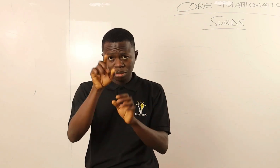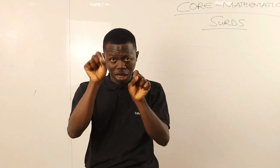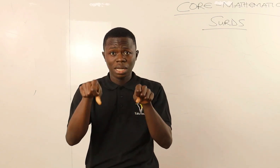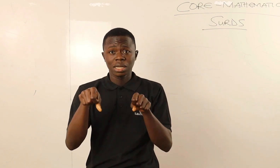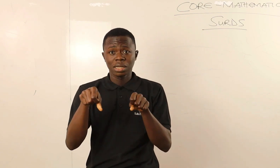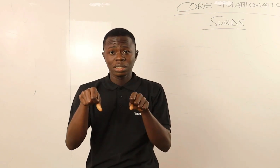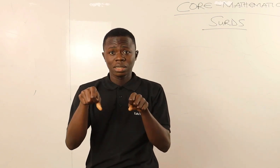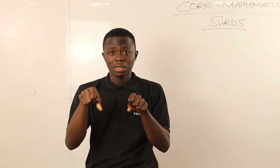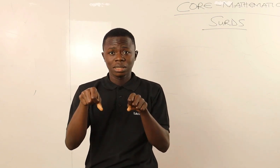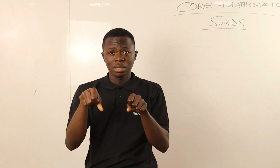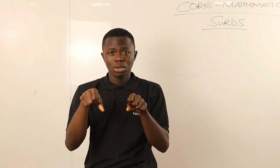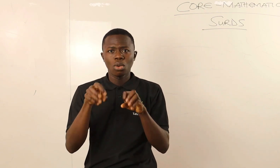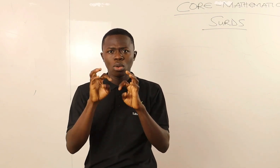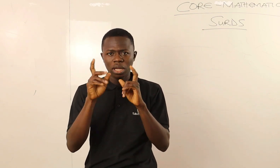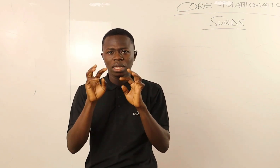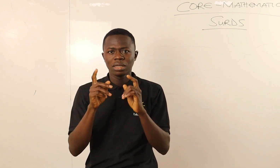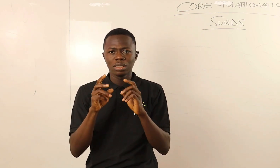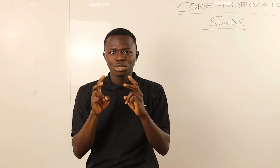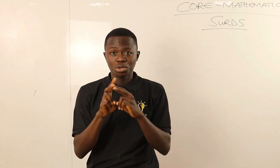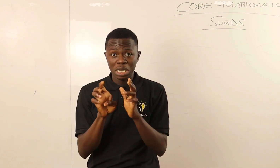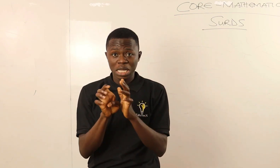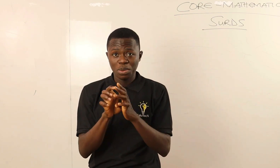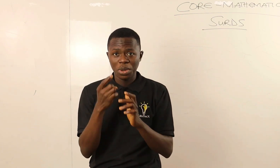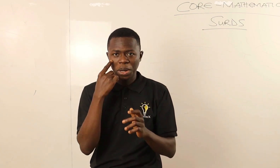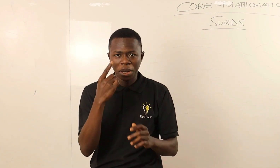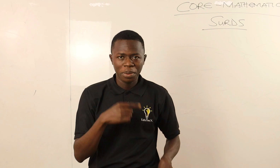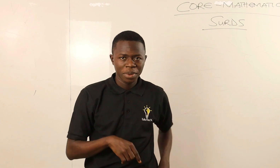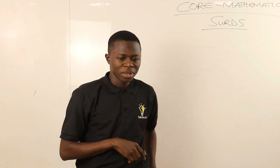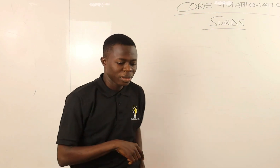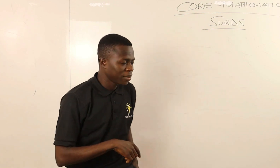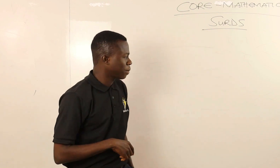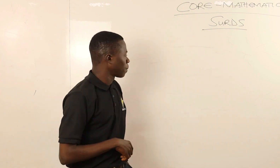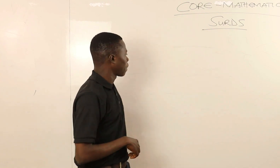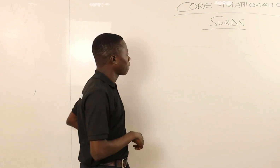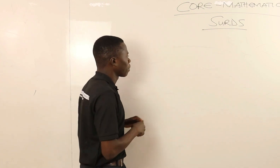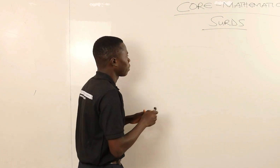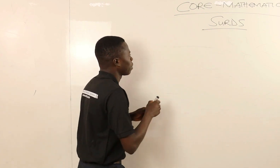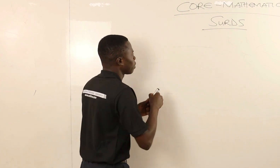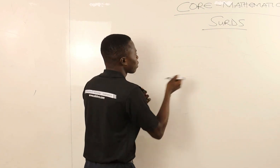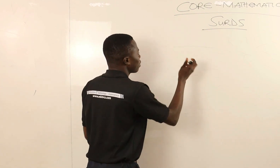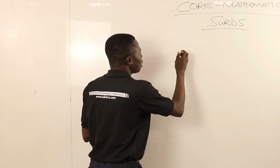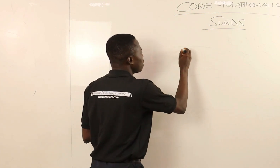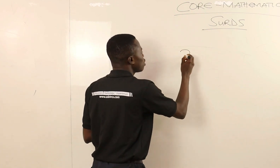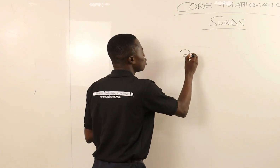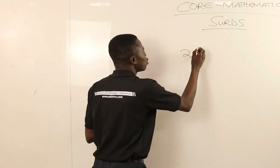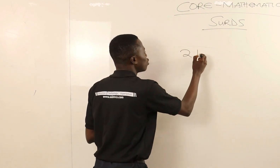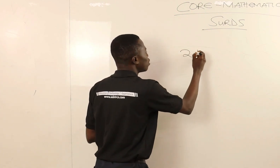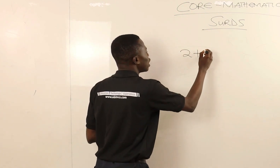can you solve simple addition and subtraction? Oh, I know that's very simple and that's easy for you. So